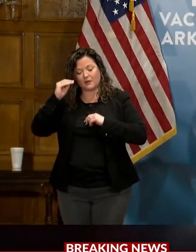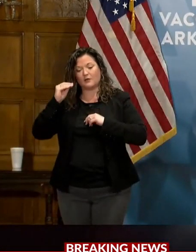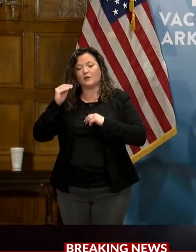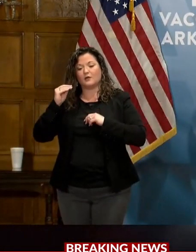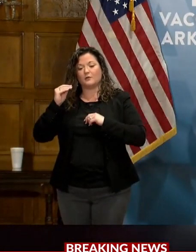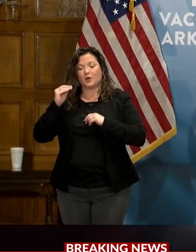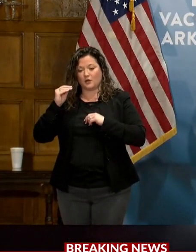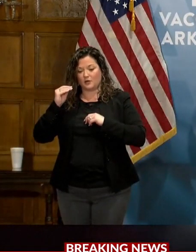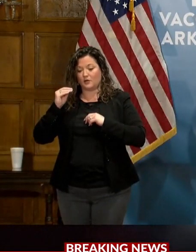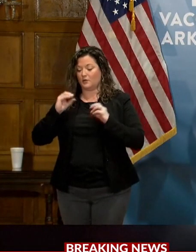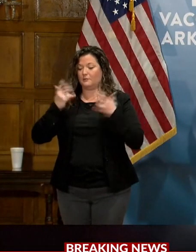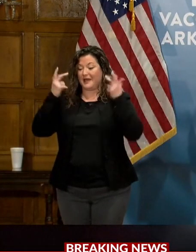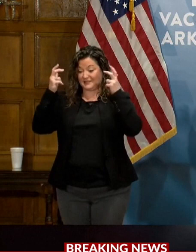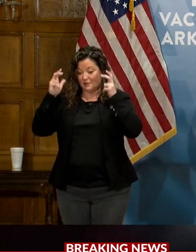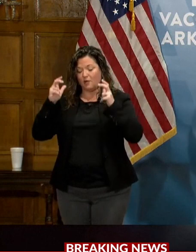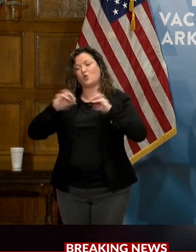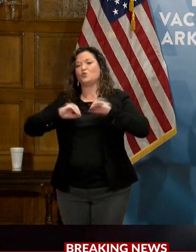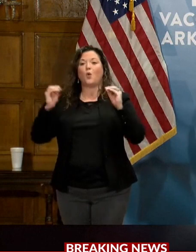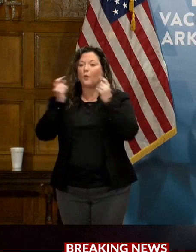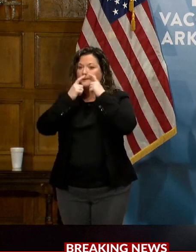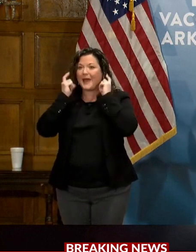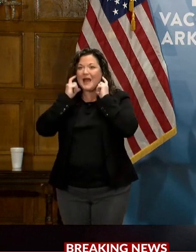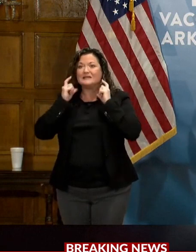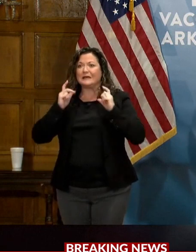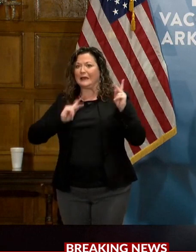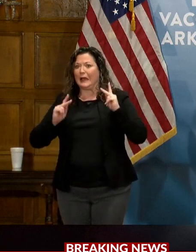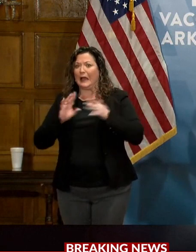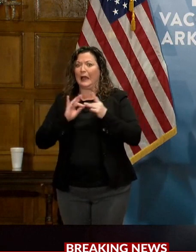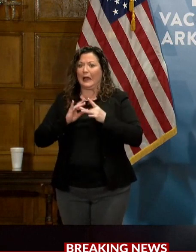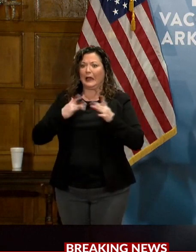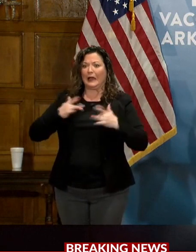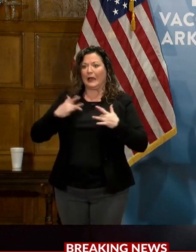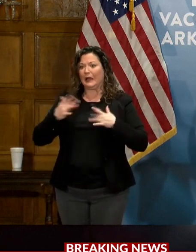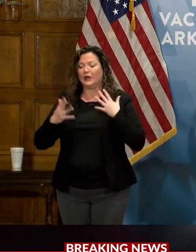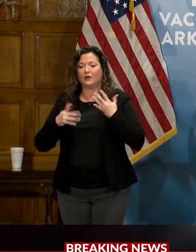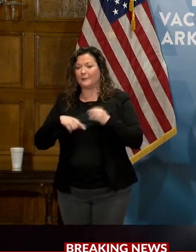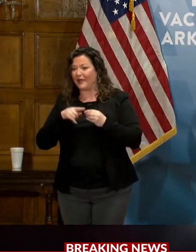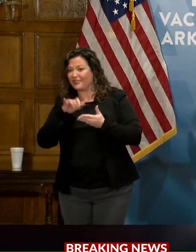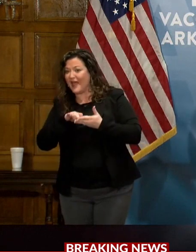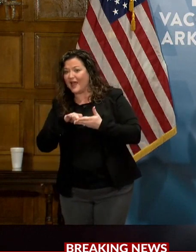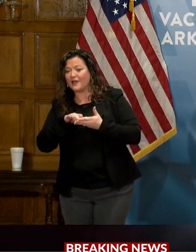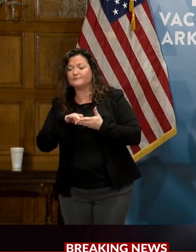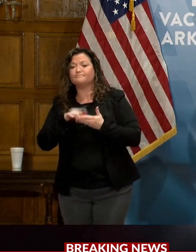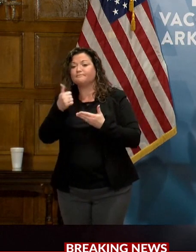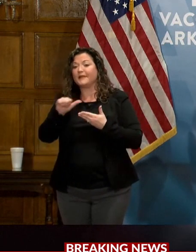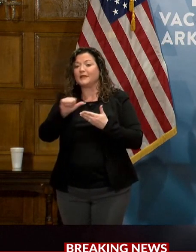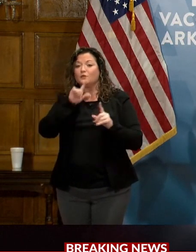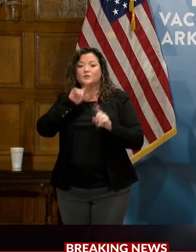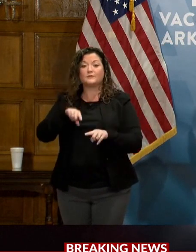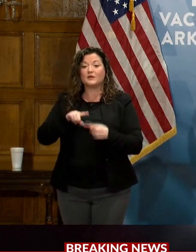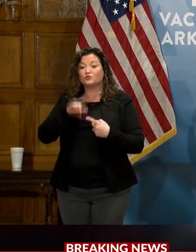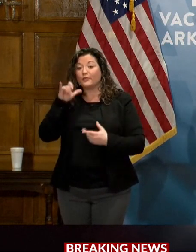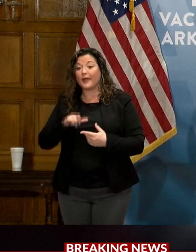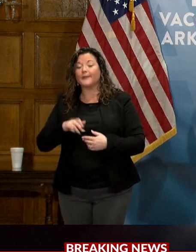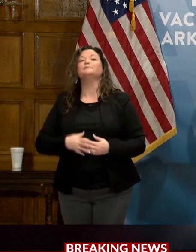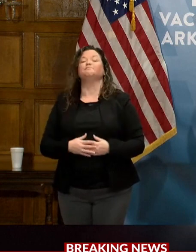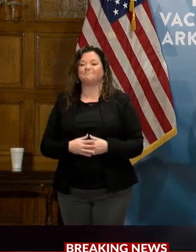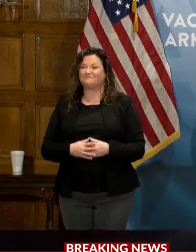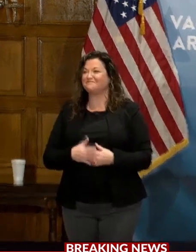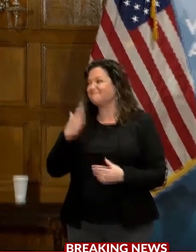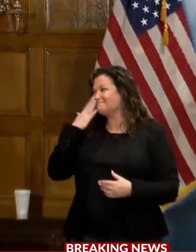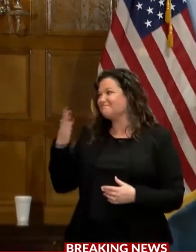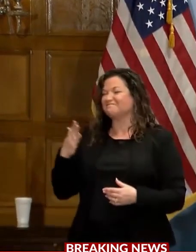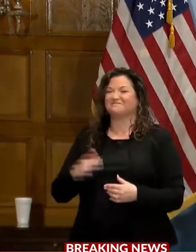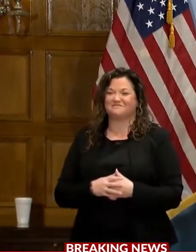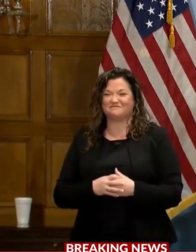photos, and many people in the comments had a lot of concerns about that. Just wanted to know if you had any comment or response to that. Thank you. Listen, I was